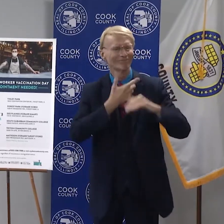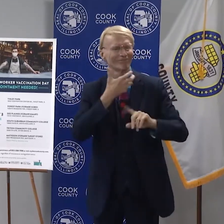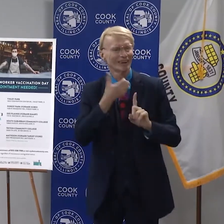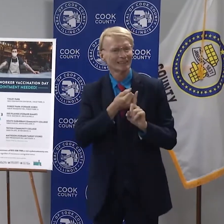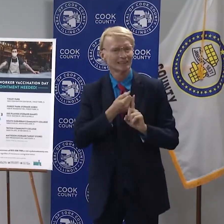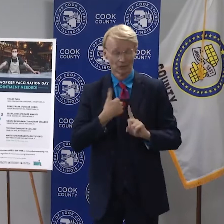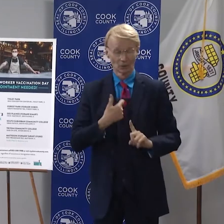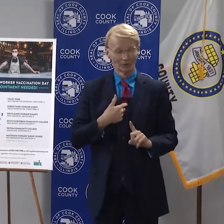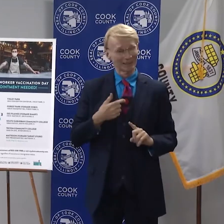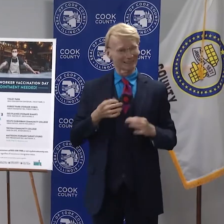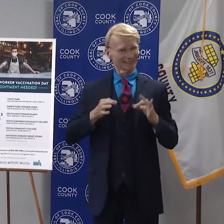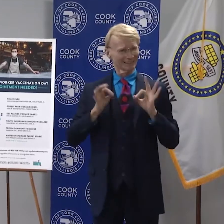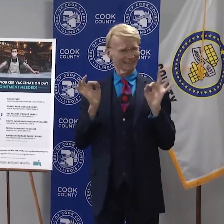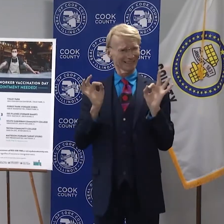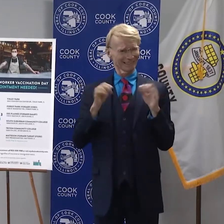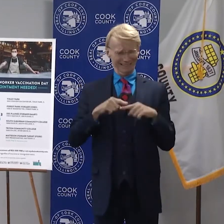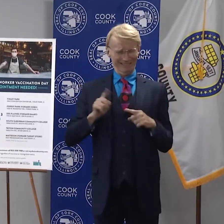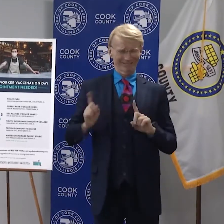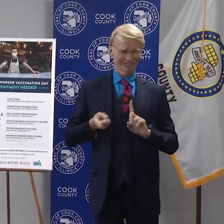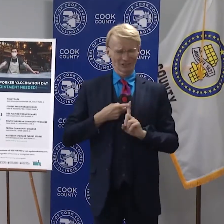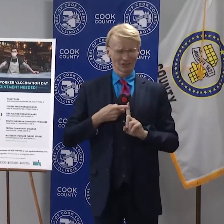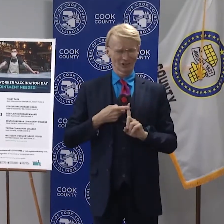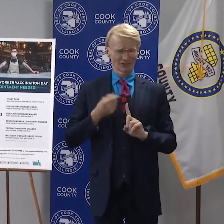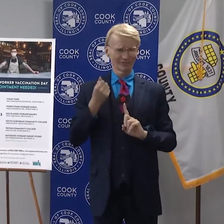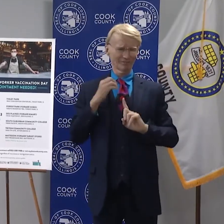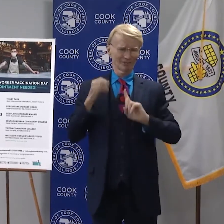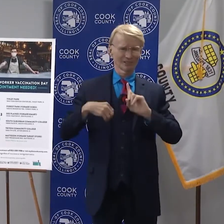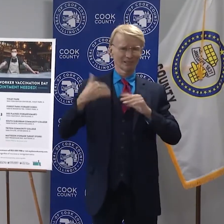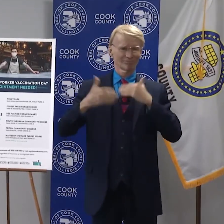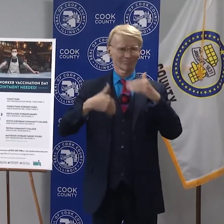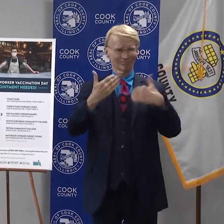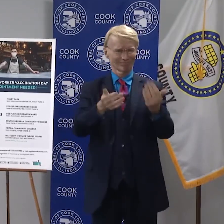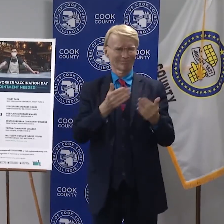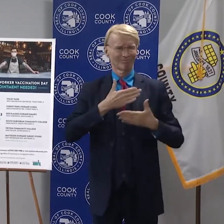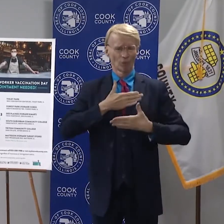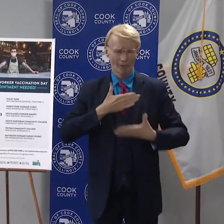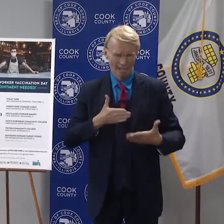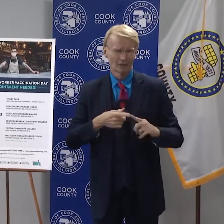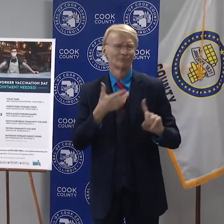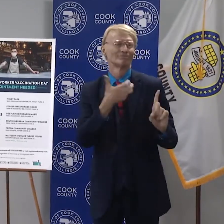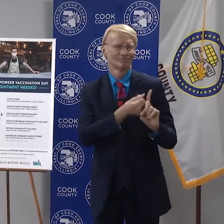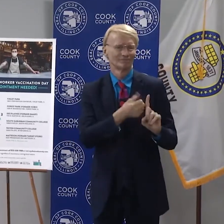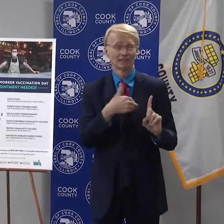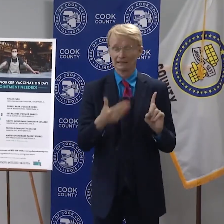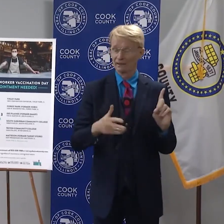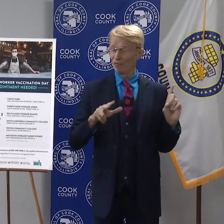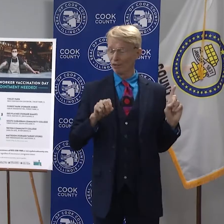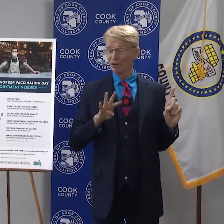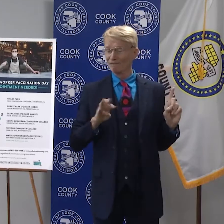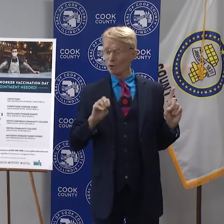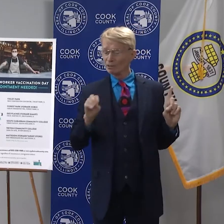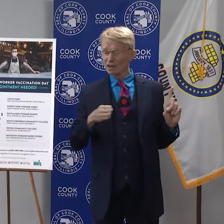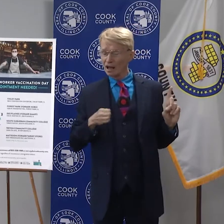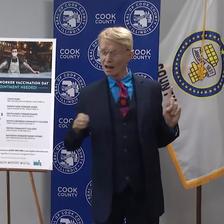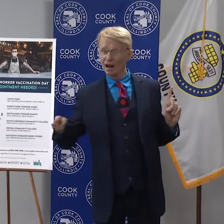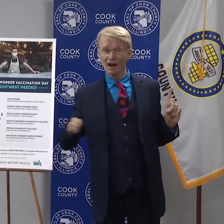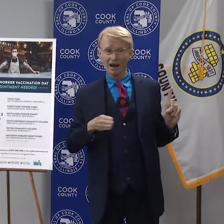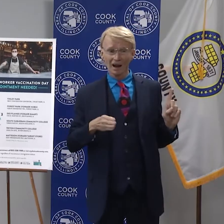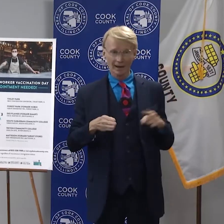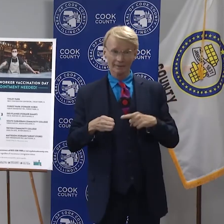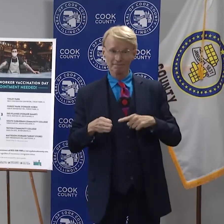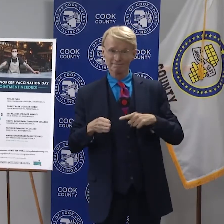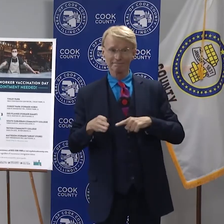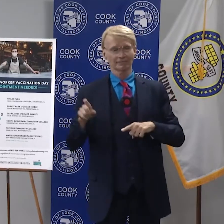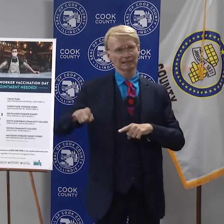easy part, believe it or not, because the first 50% are the eager beavers who want to get vaccinated. The next 30-40% that we're going to be convinced are